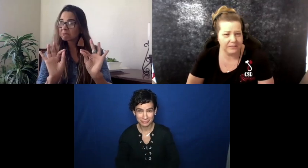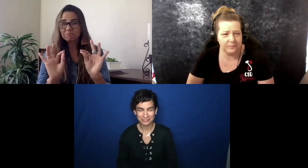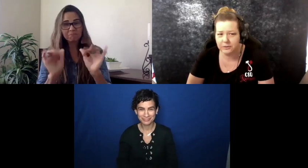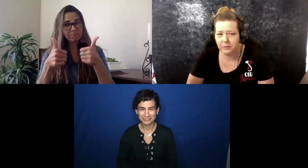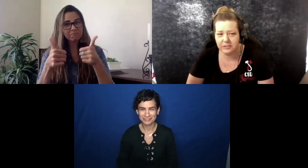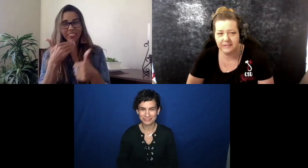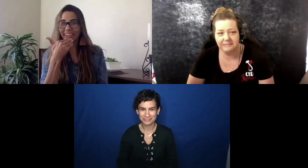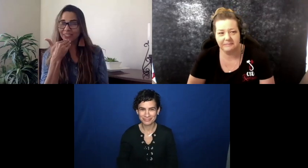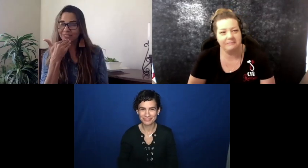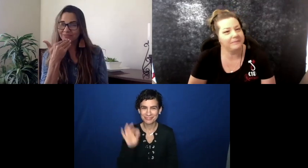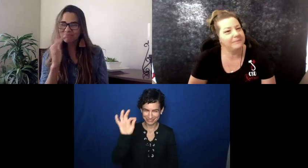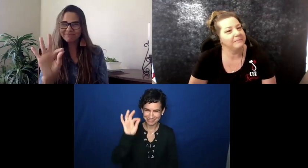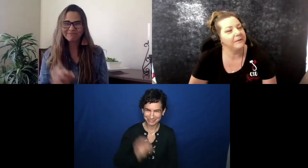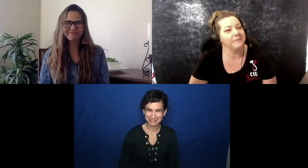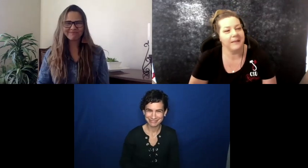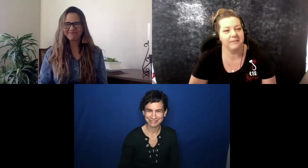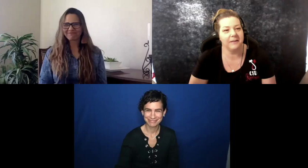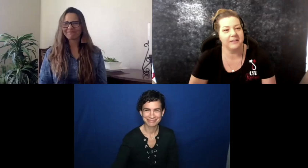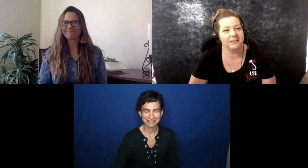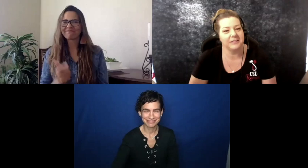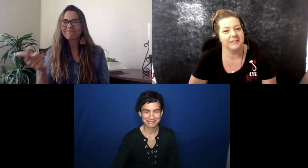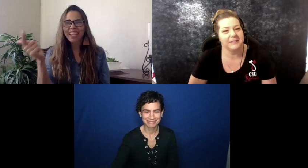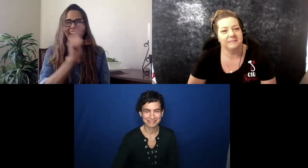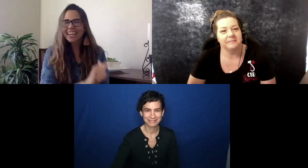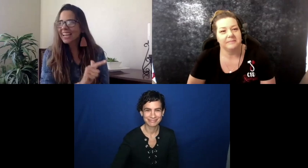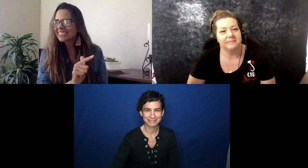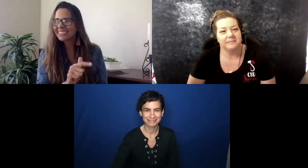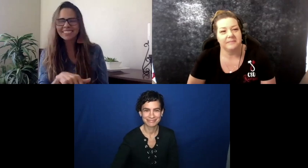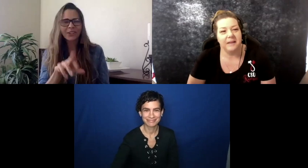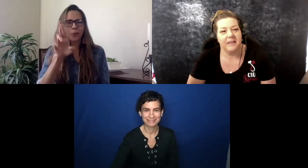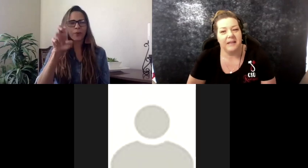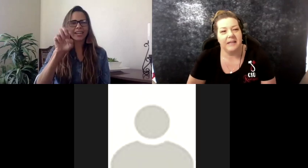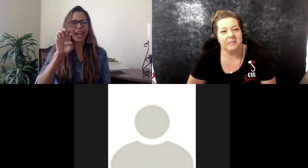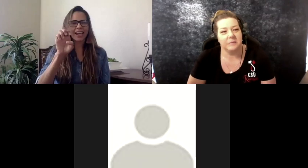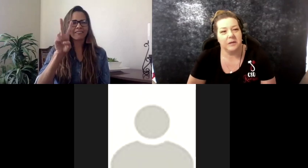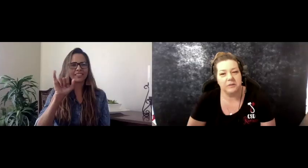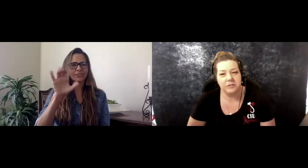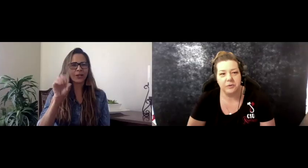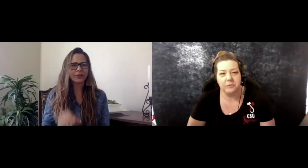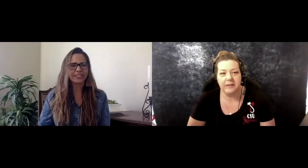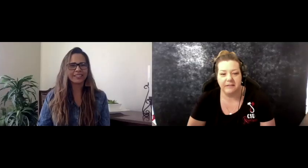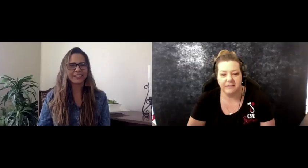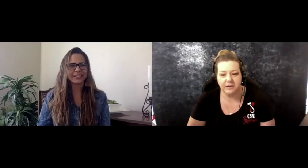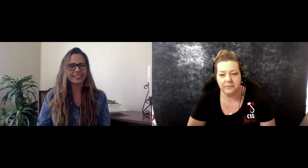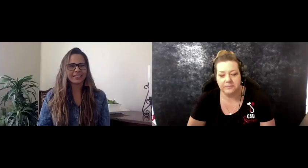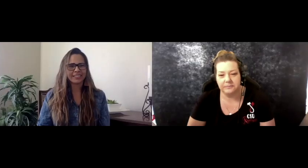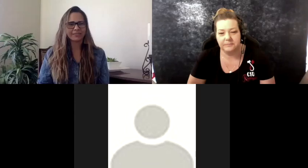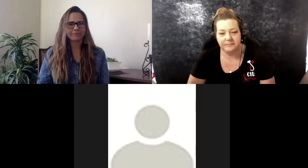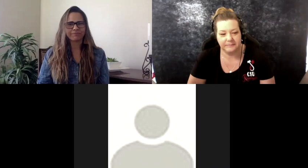add to your question? No, thank you very much. And then next we will go to Rene